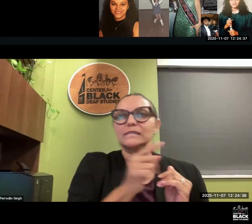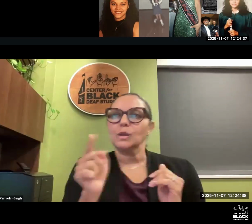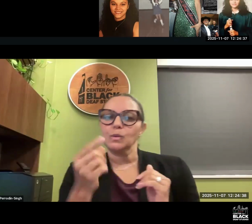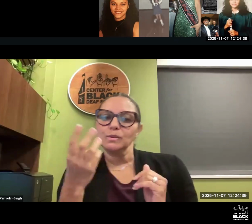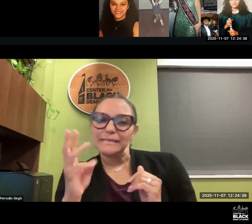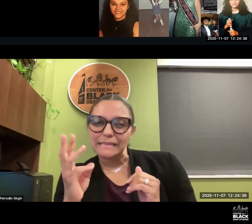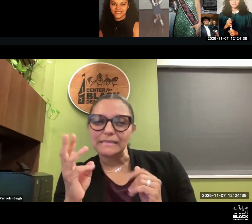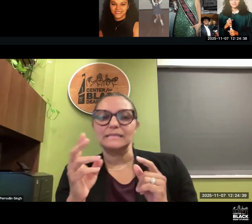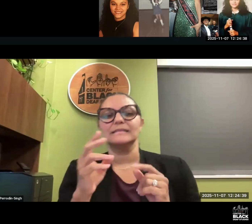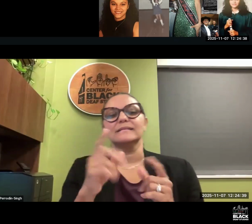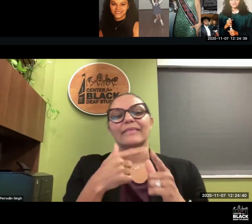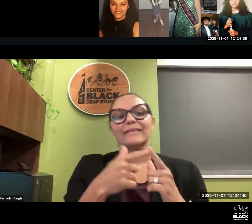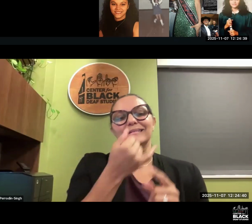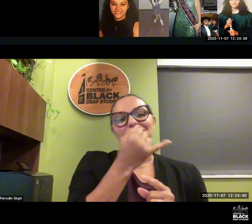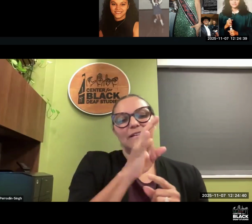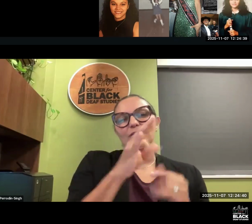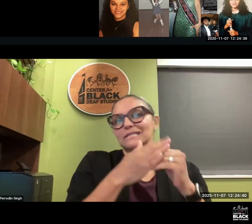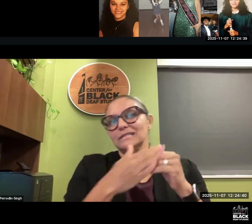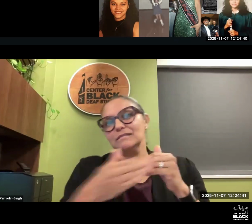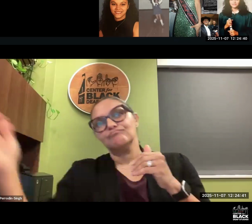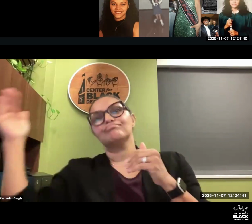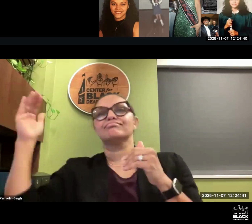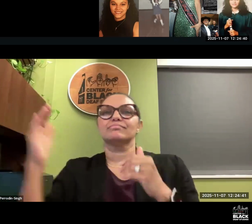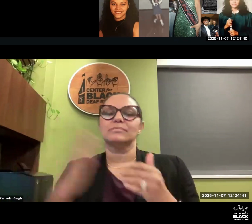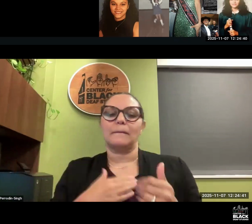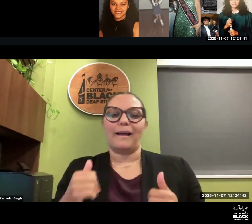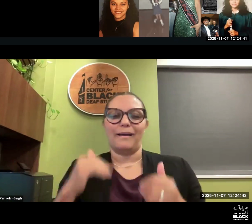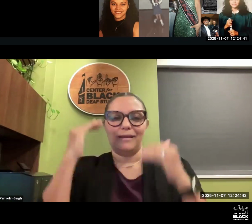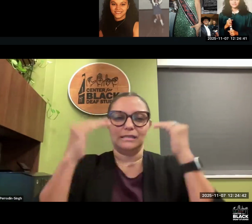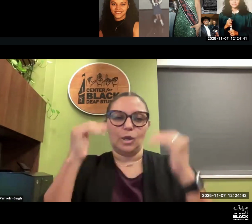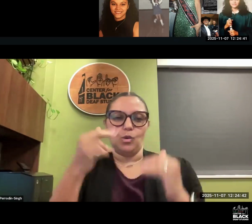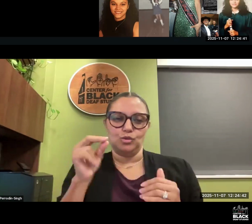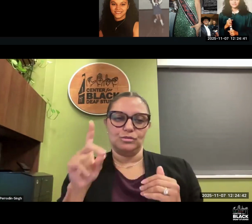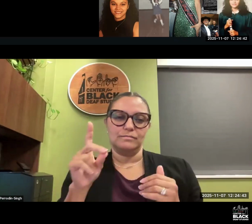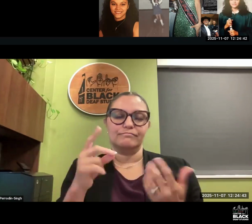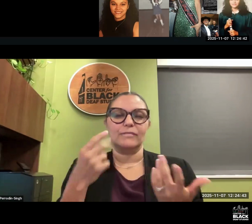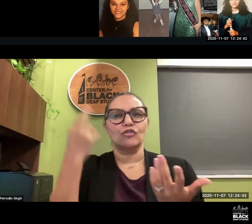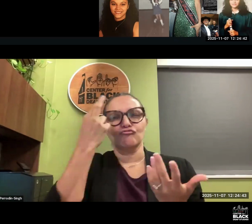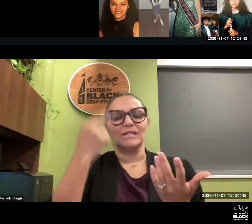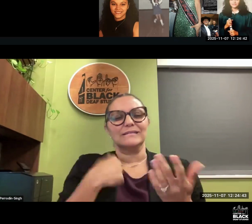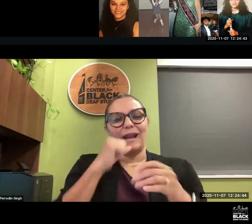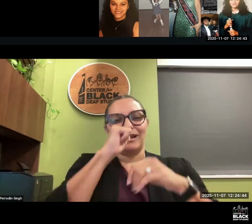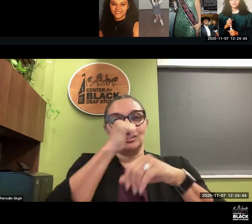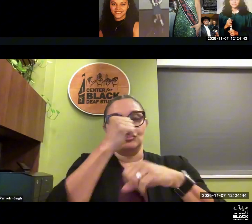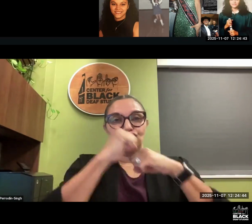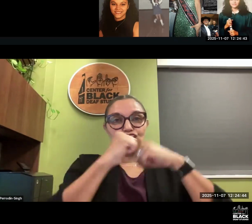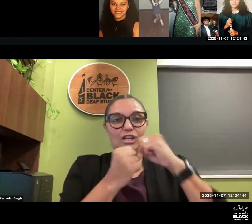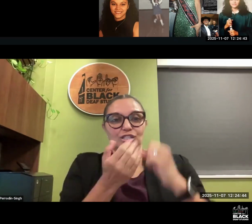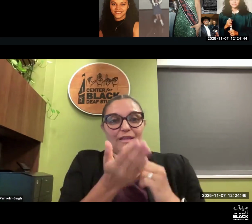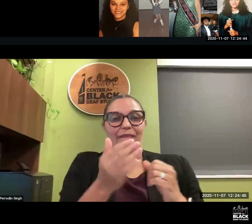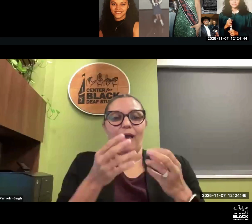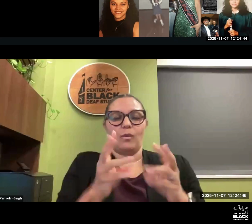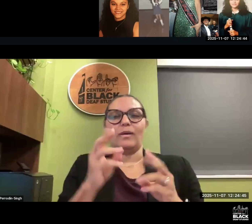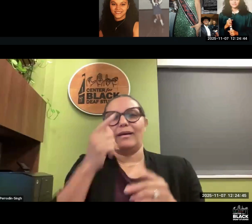to 4, ages 4 to 13, 14 to 16, and from age 17 up until